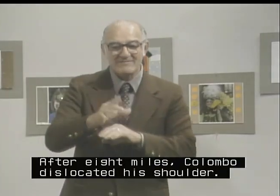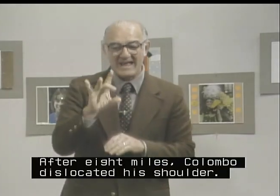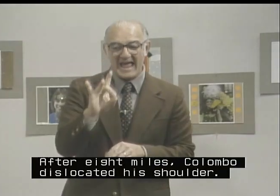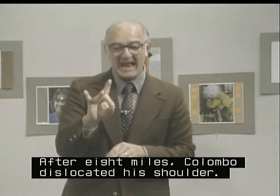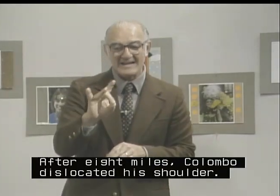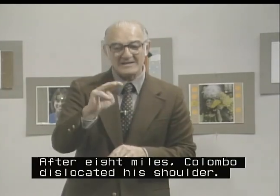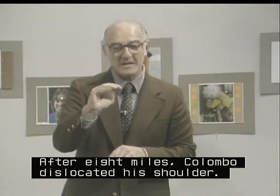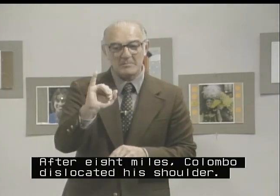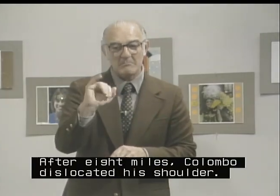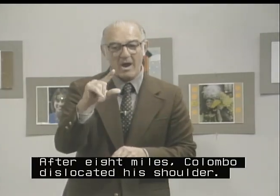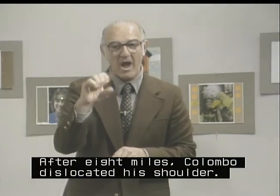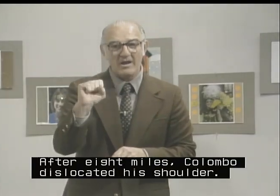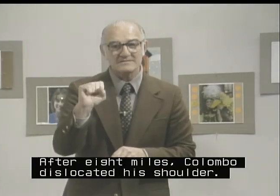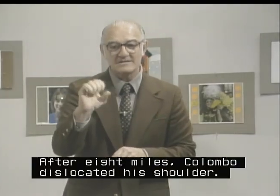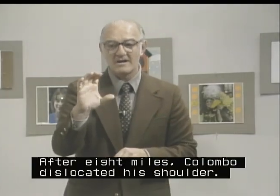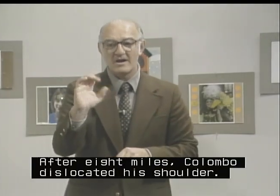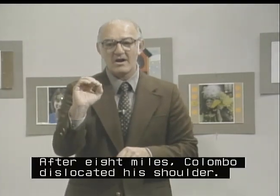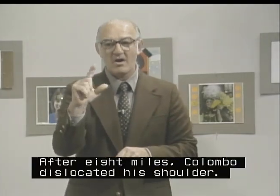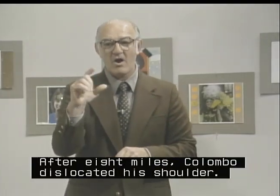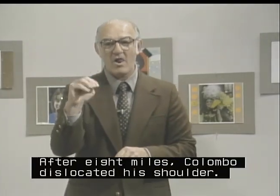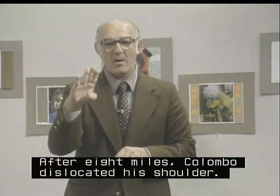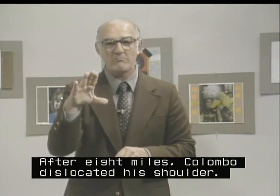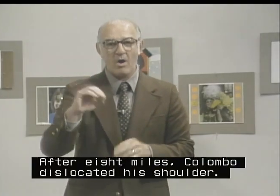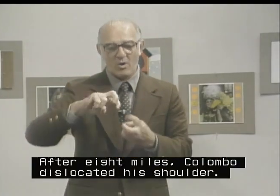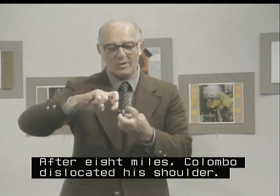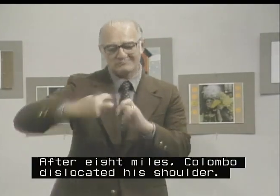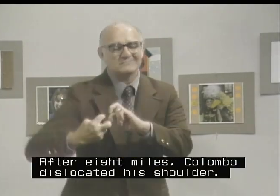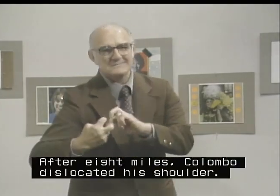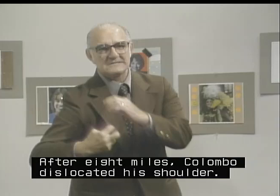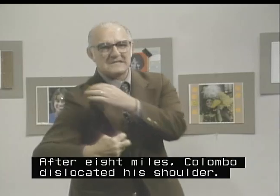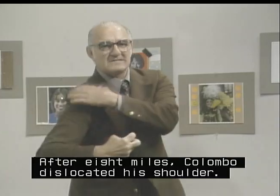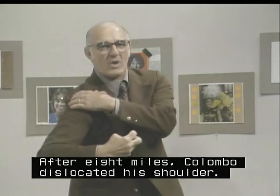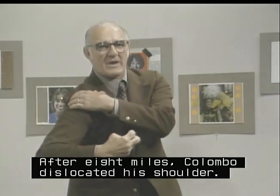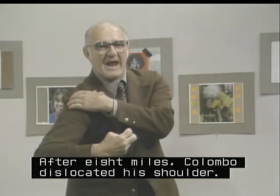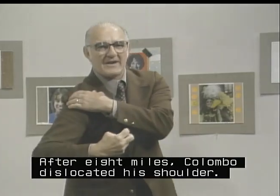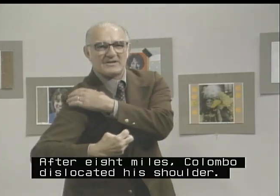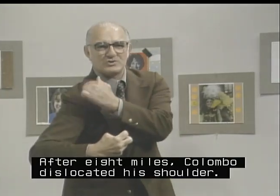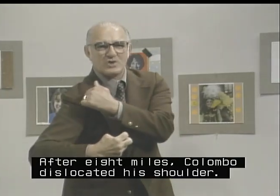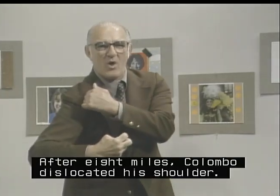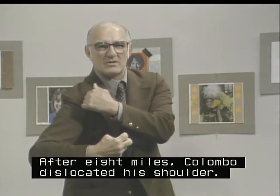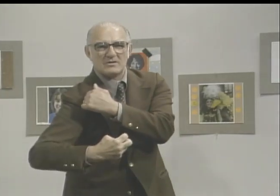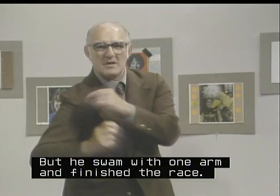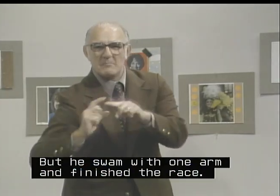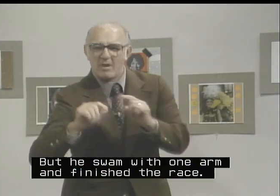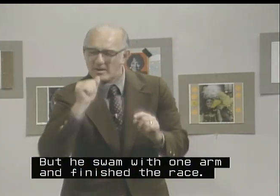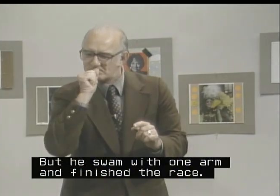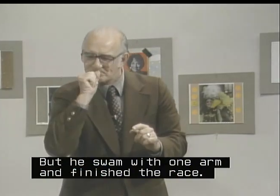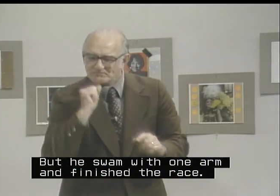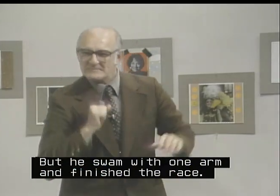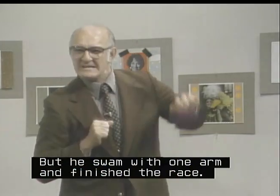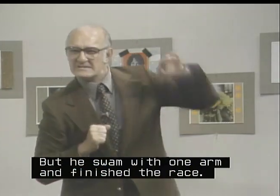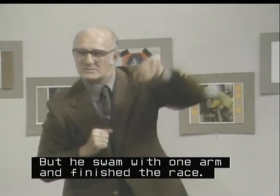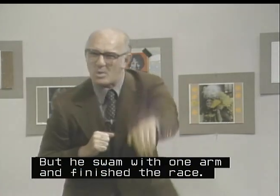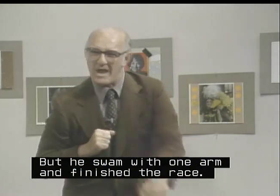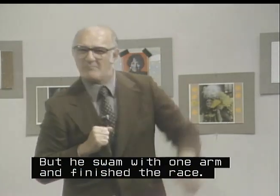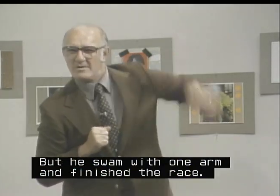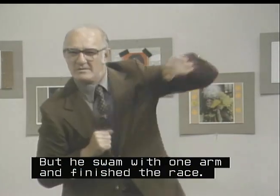After 8 miles, Colombo dislocated his shoulder, but he swam